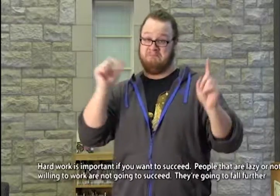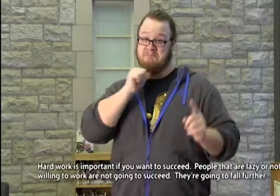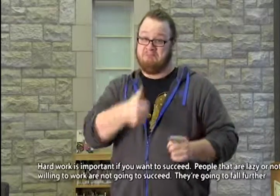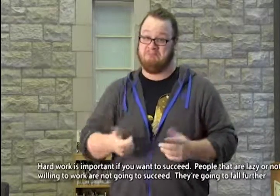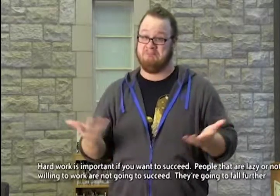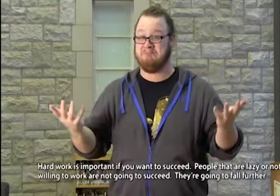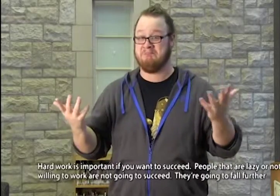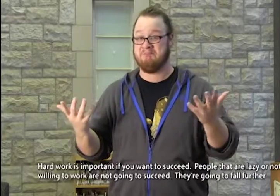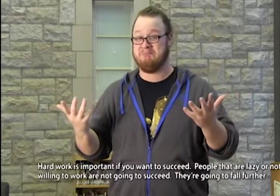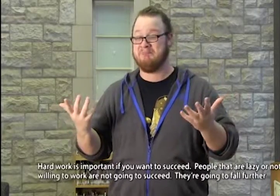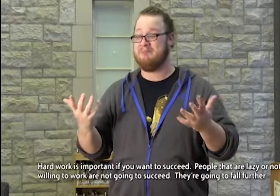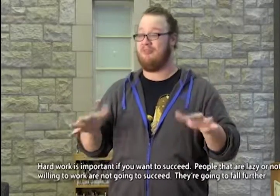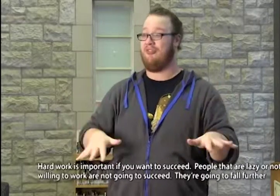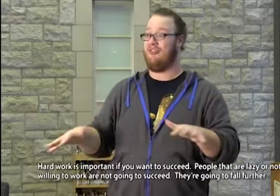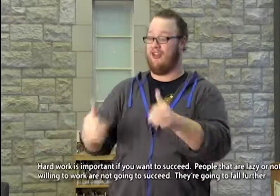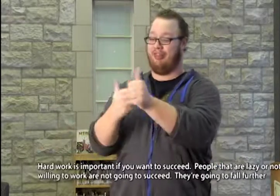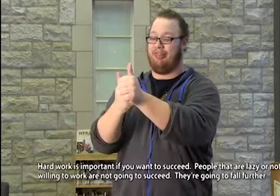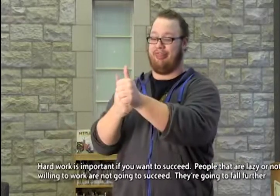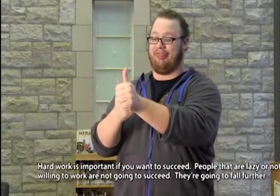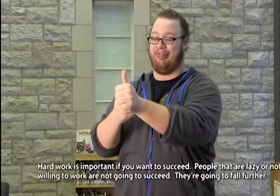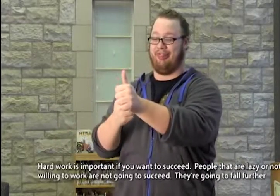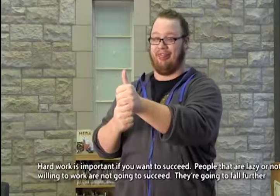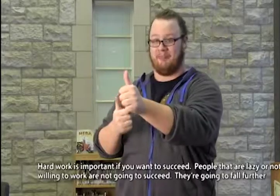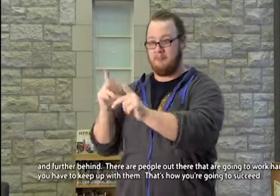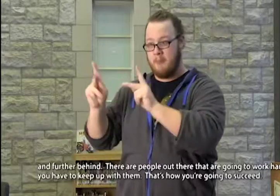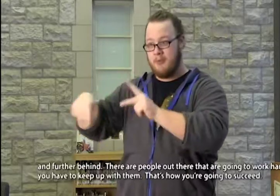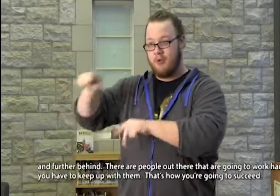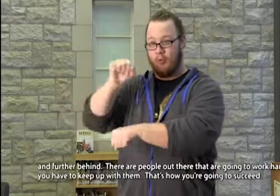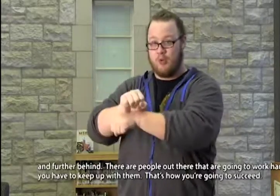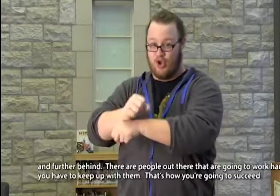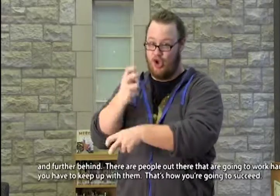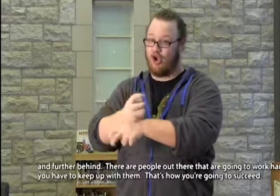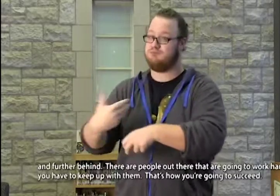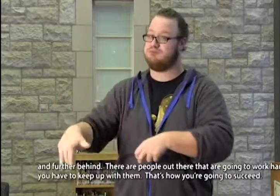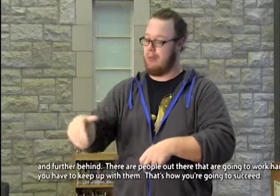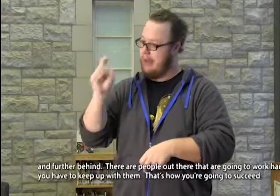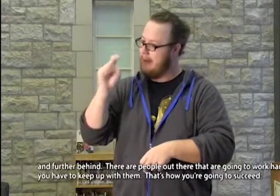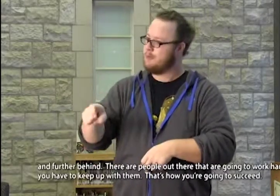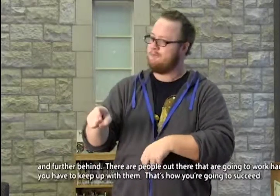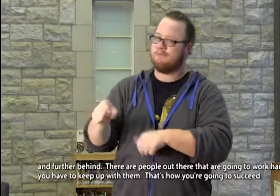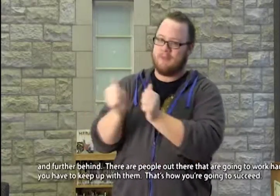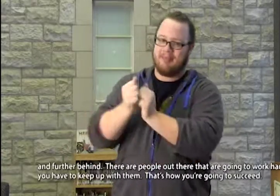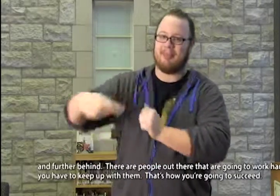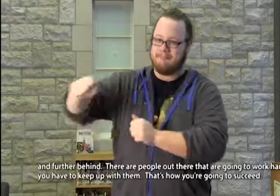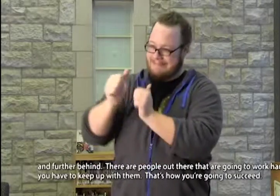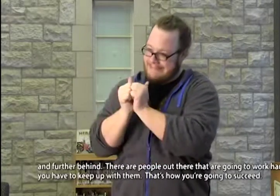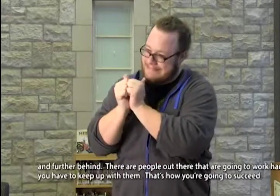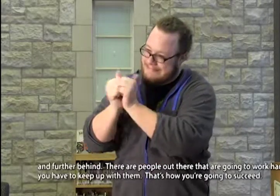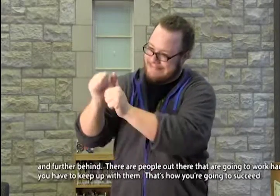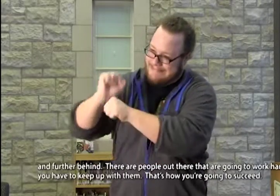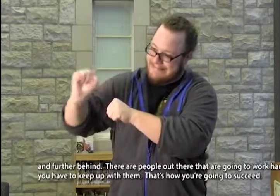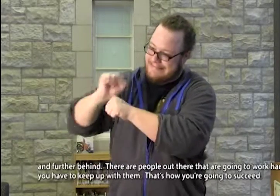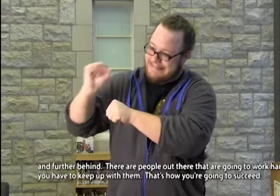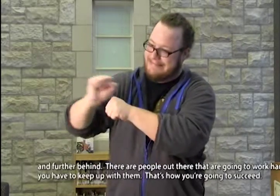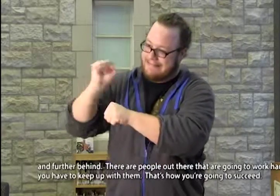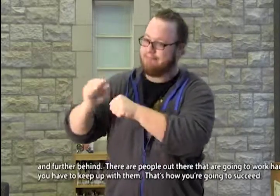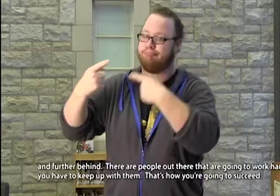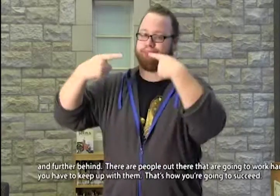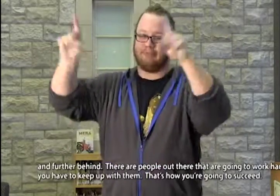work, are not going to succeed. They're going to fall further and further behind. And there are people out there that are going to work hard, and you have to keep up with them. And that's how you're going to